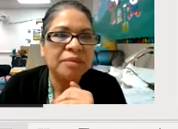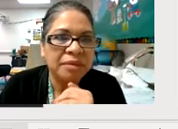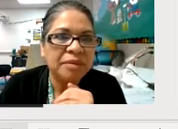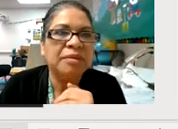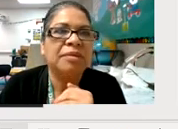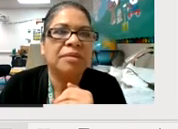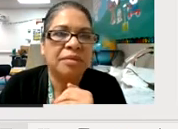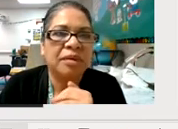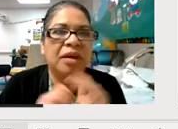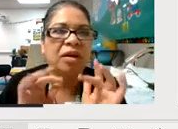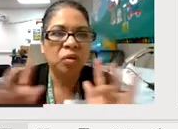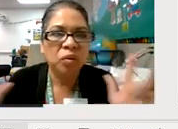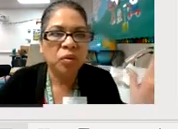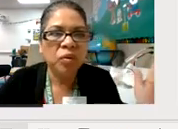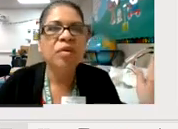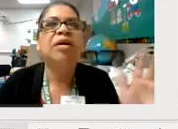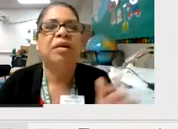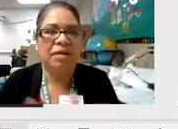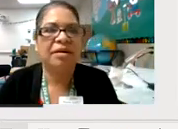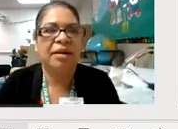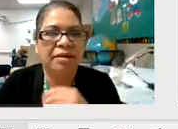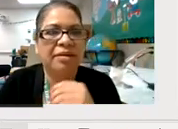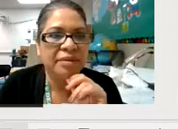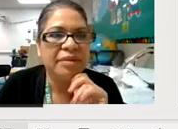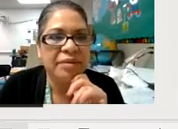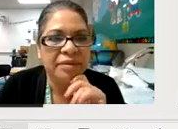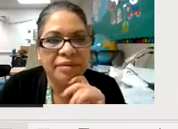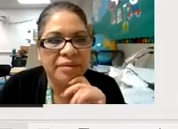person in the theater, the room is empty around you. Okay.